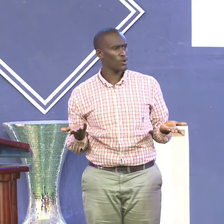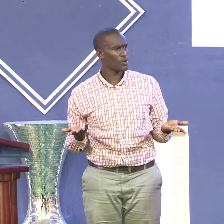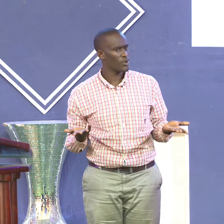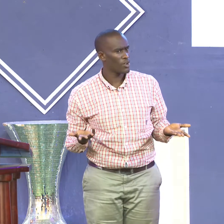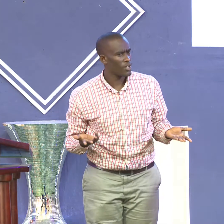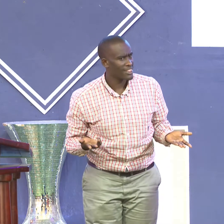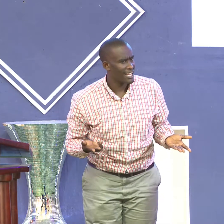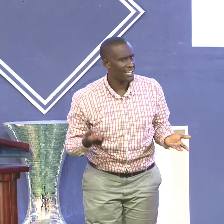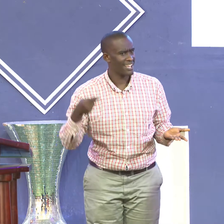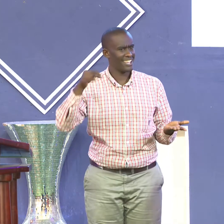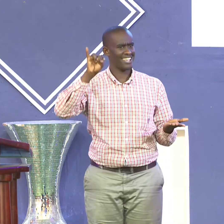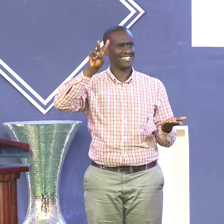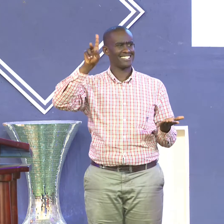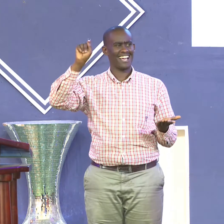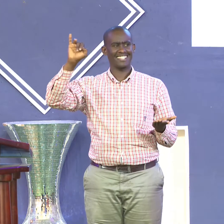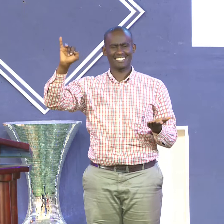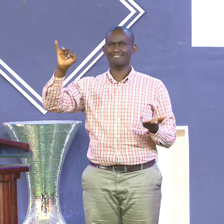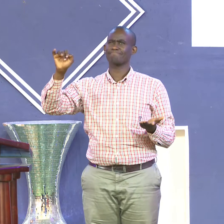The Hittite spirit.